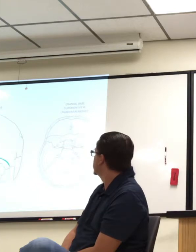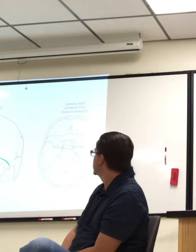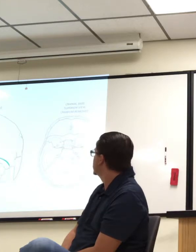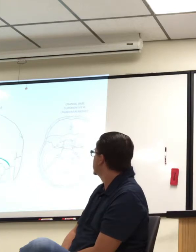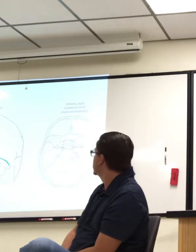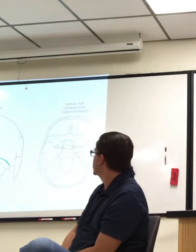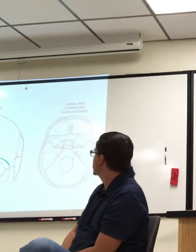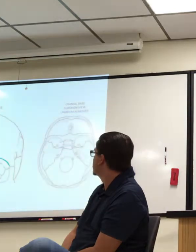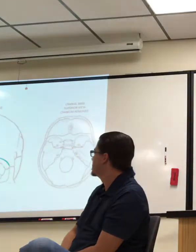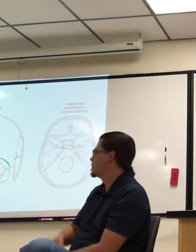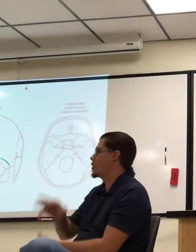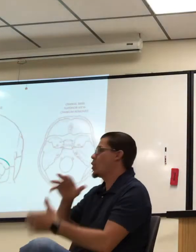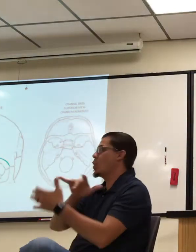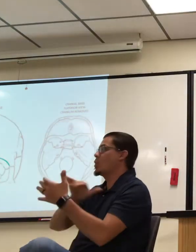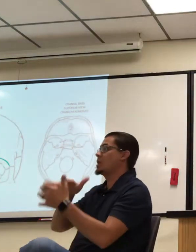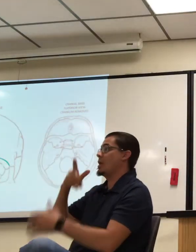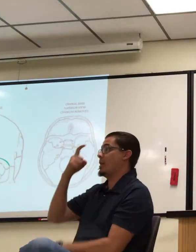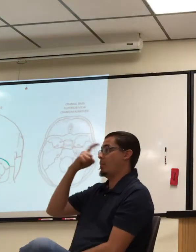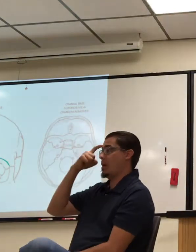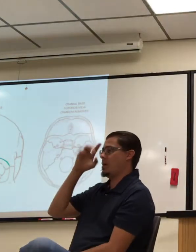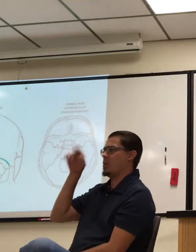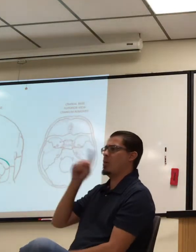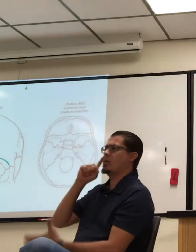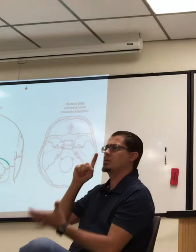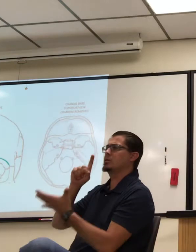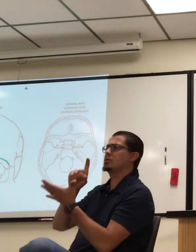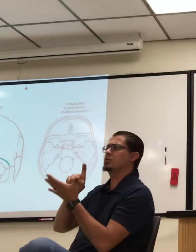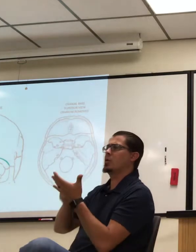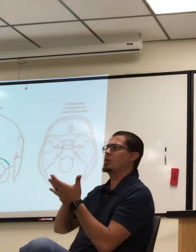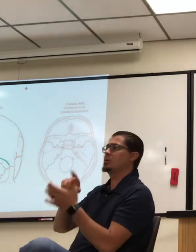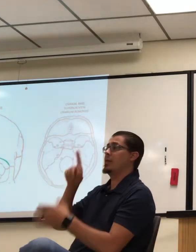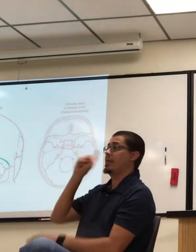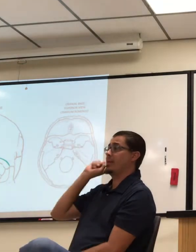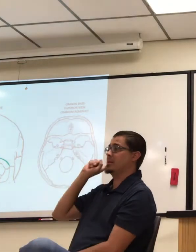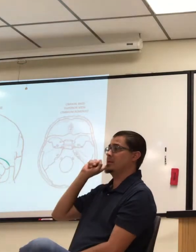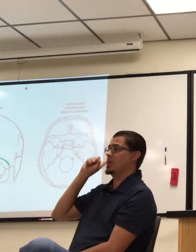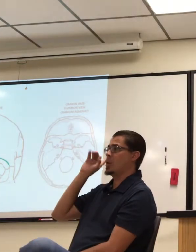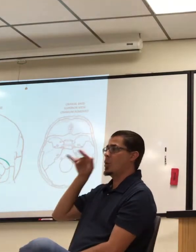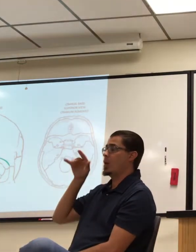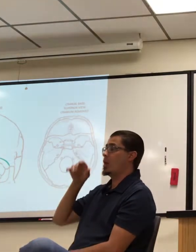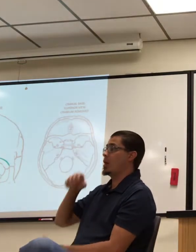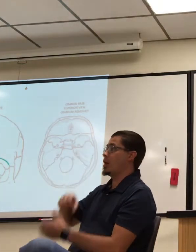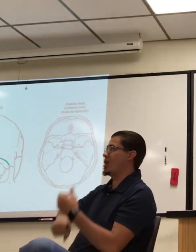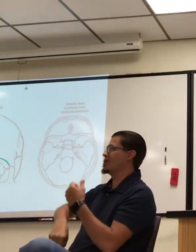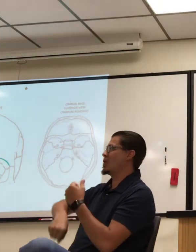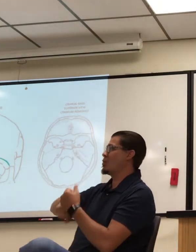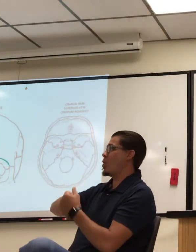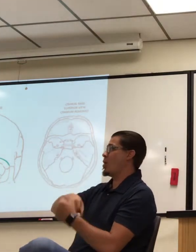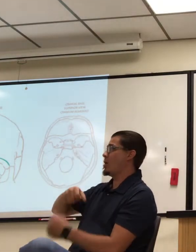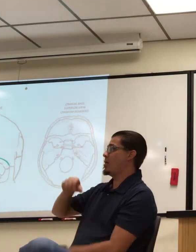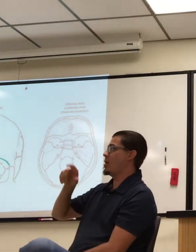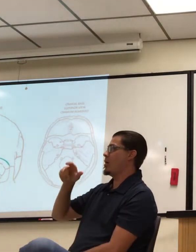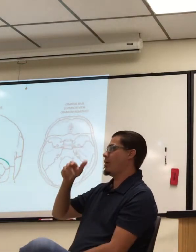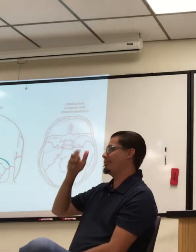When we study the brain, what we'll see is these, this space, it supports the frontal lobes of the brain.